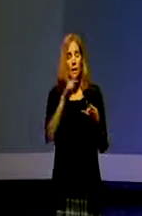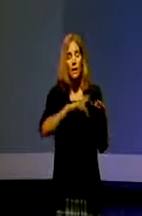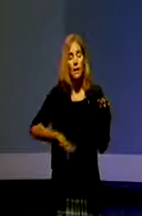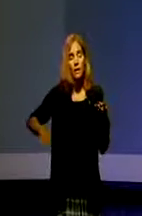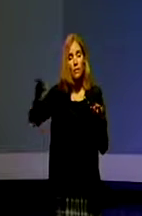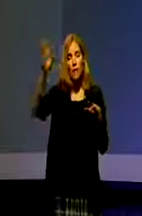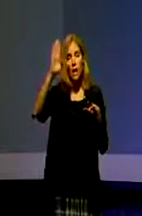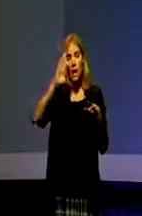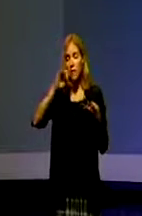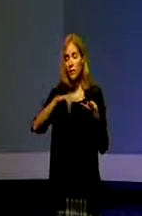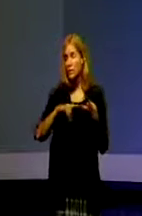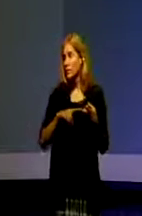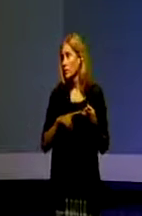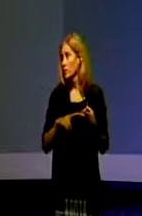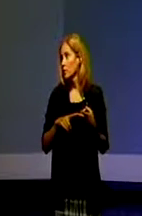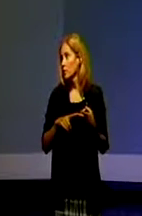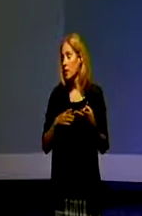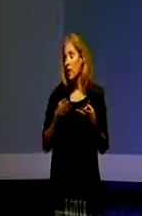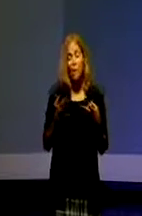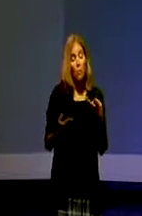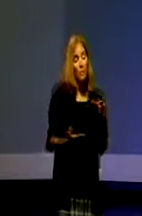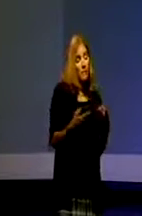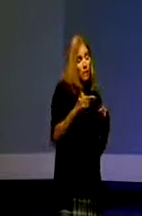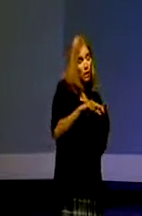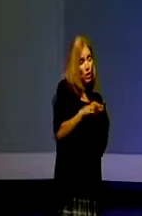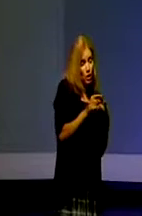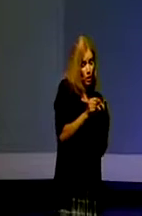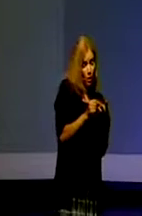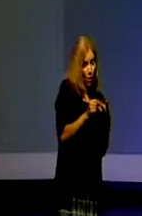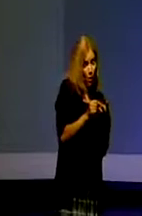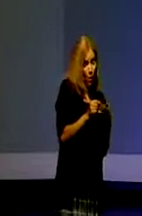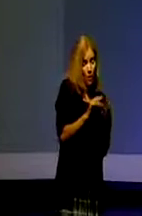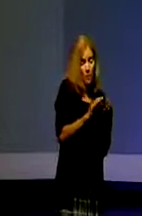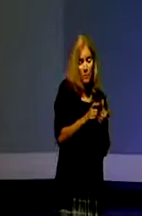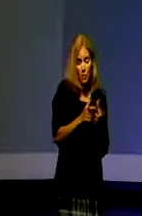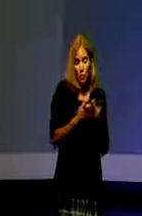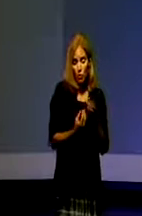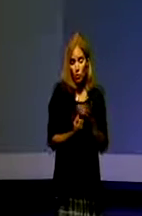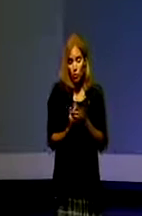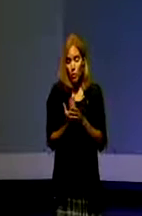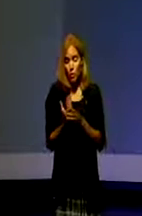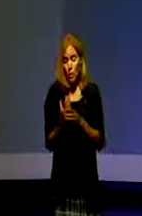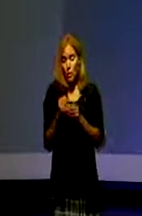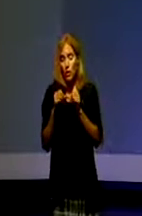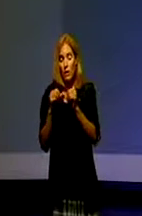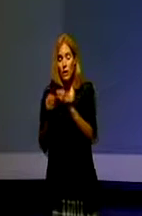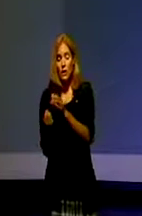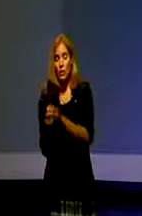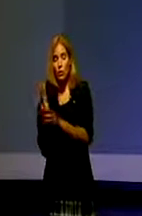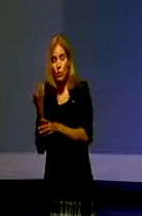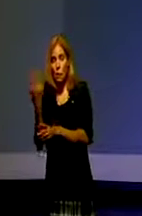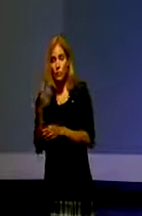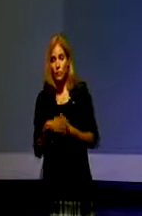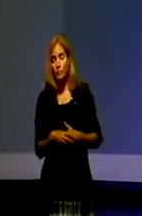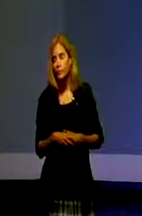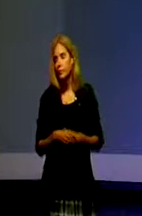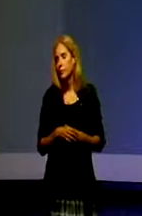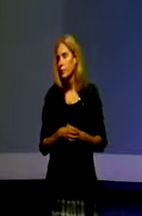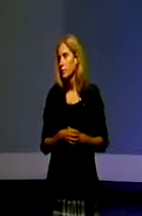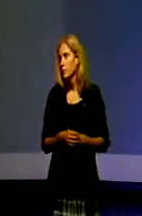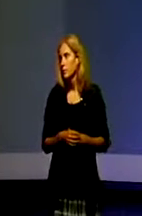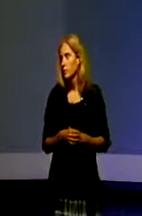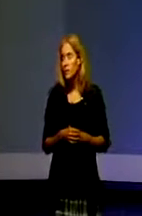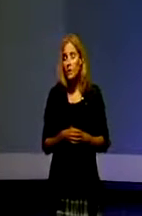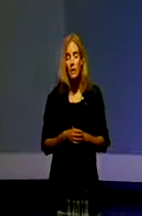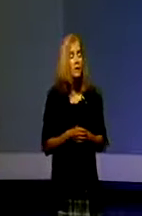of God is that which may have started small, but has grown and will continue to grow. So let's look at